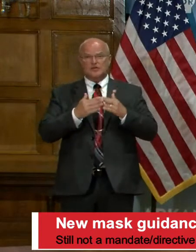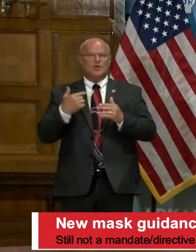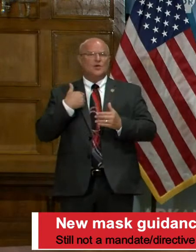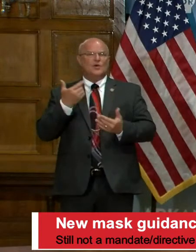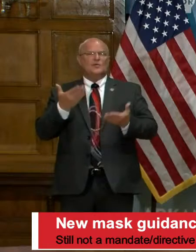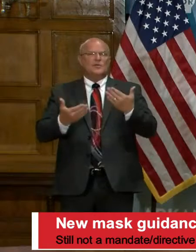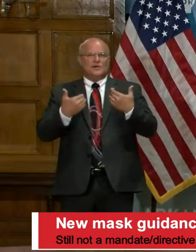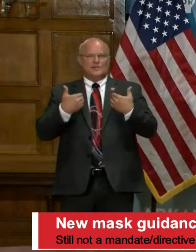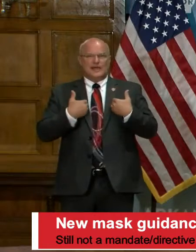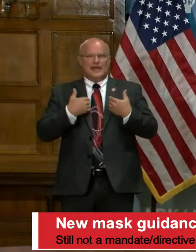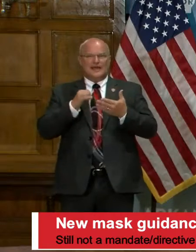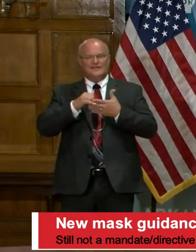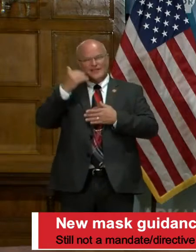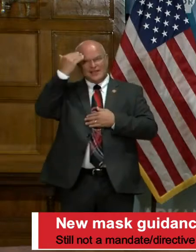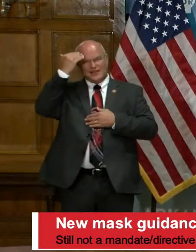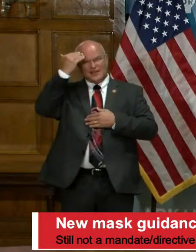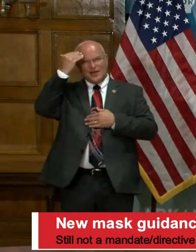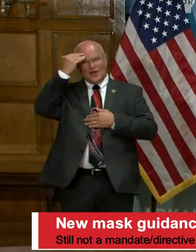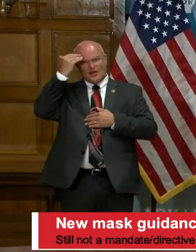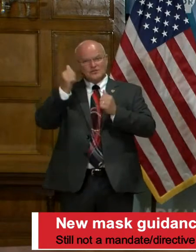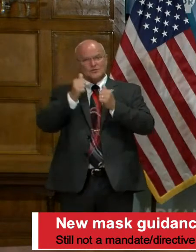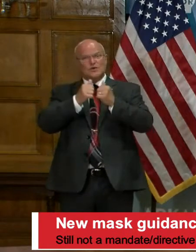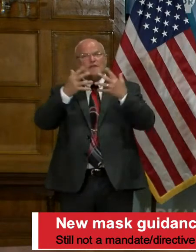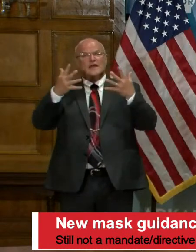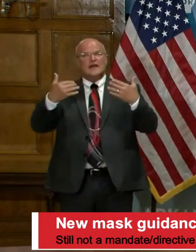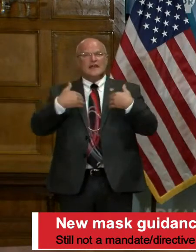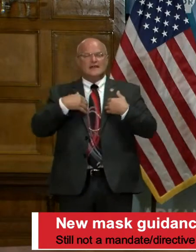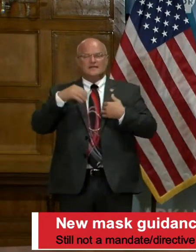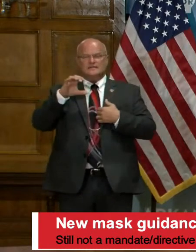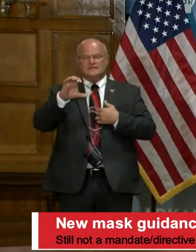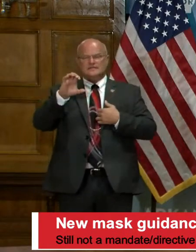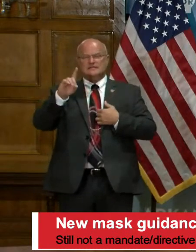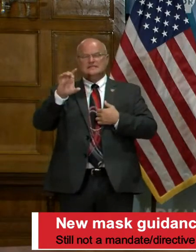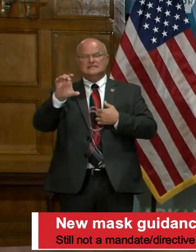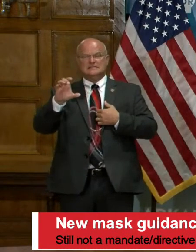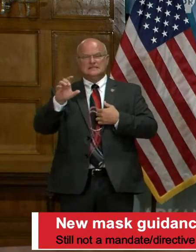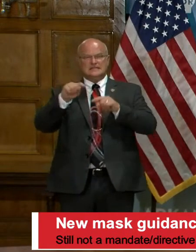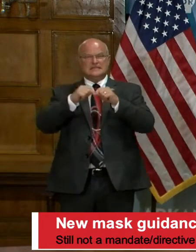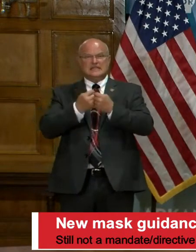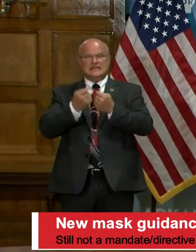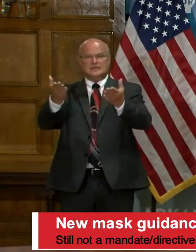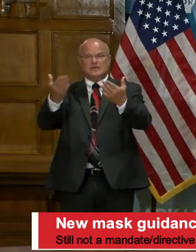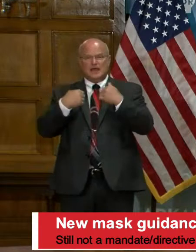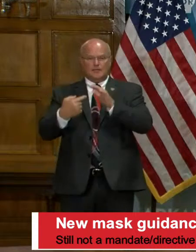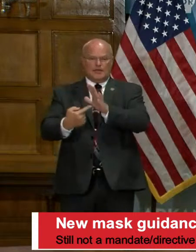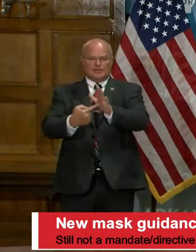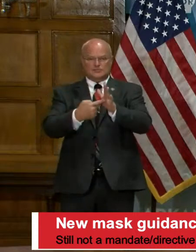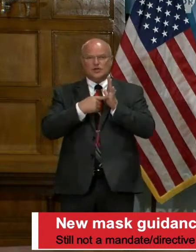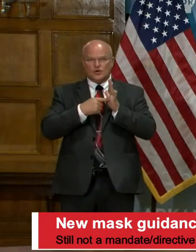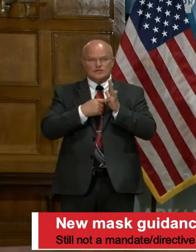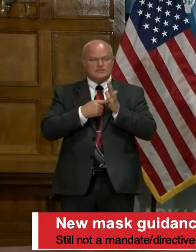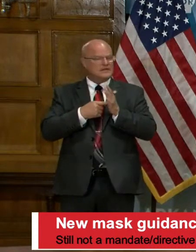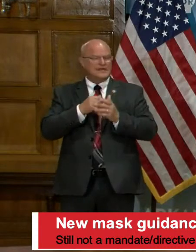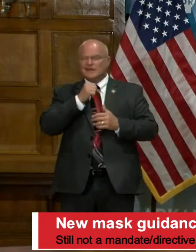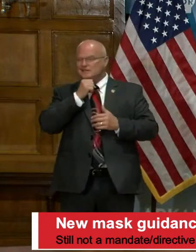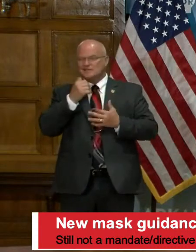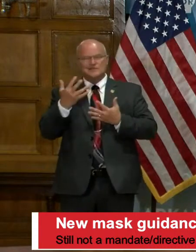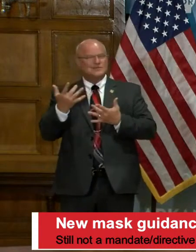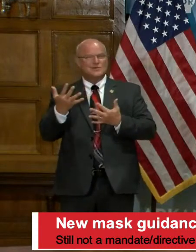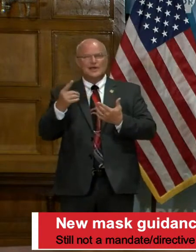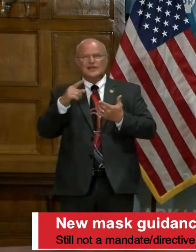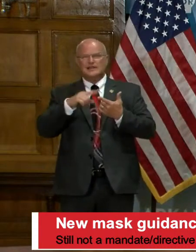we probably have that knowledge without having to have a CDC team come and map it, and we shouldn't wait until we have